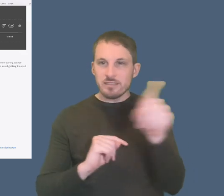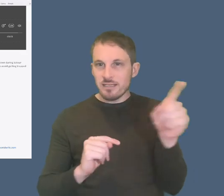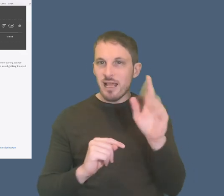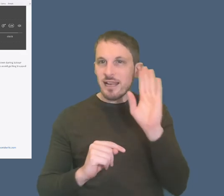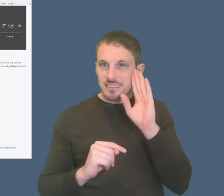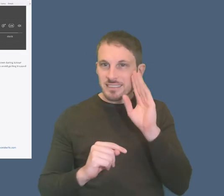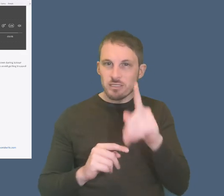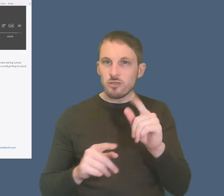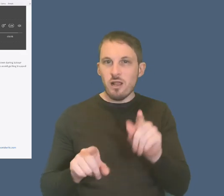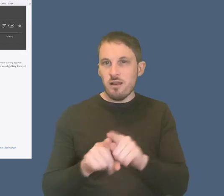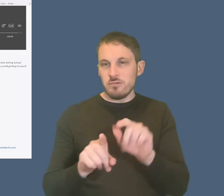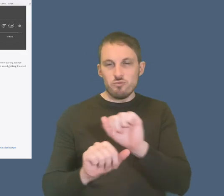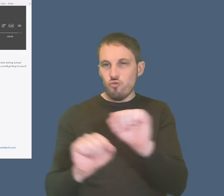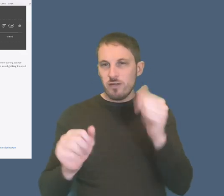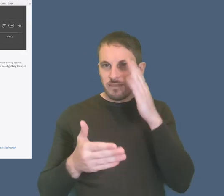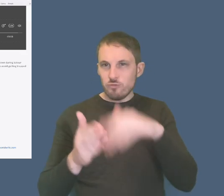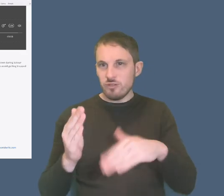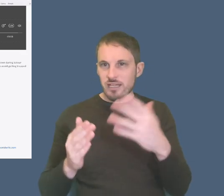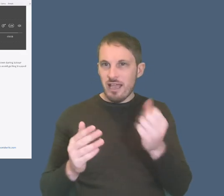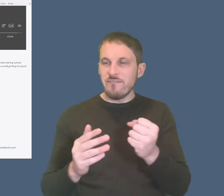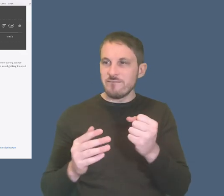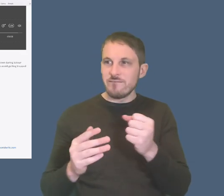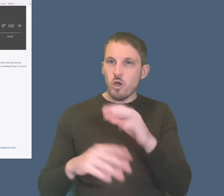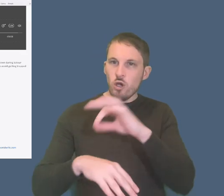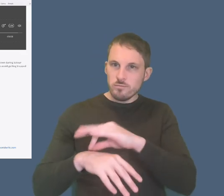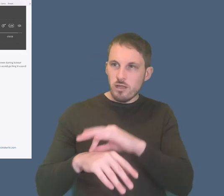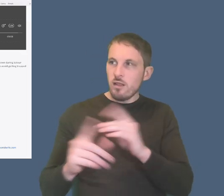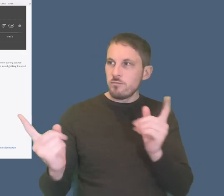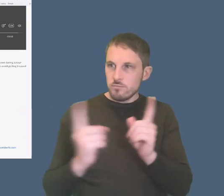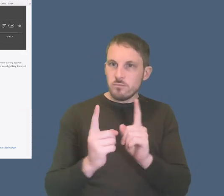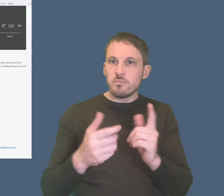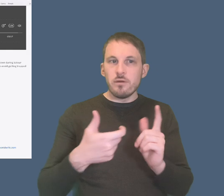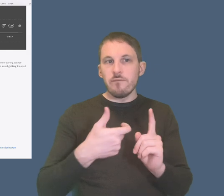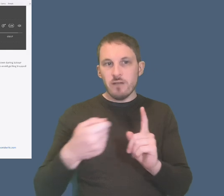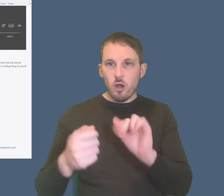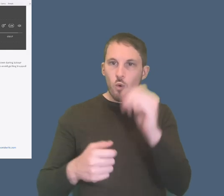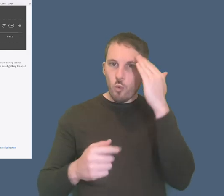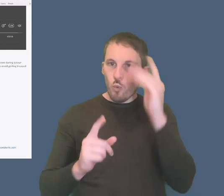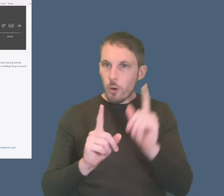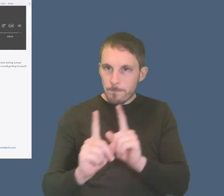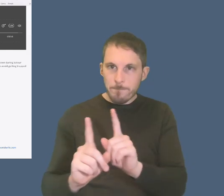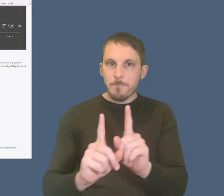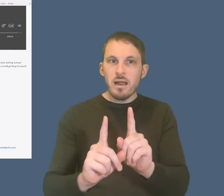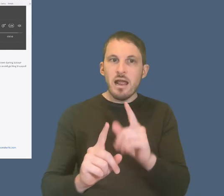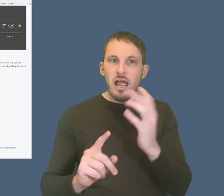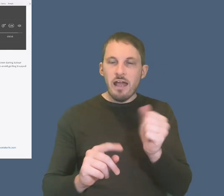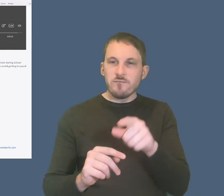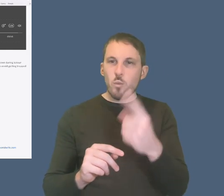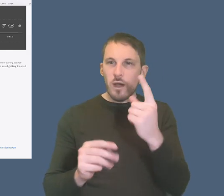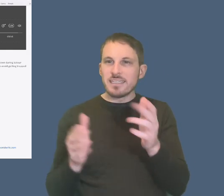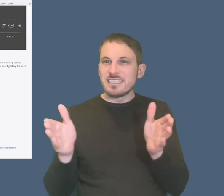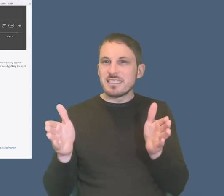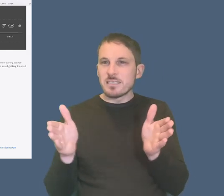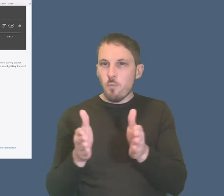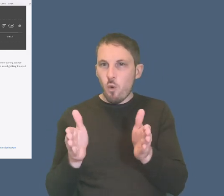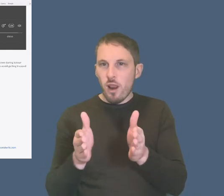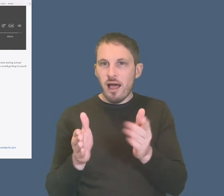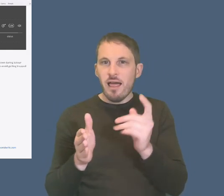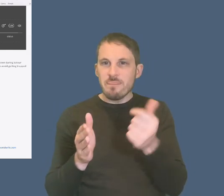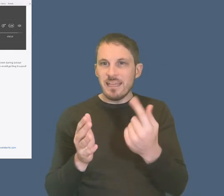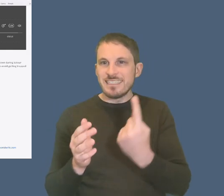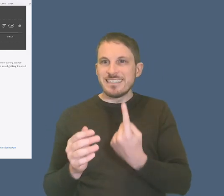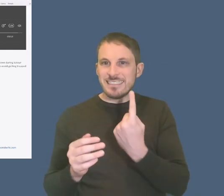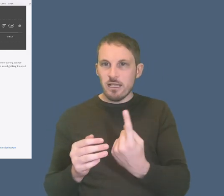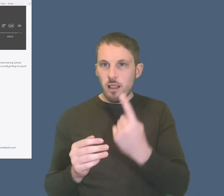listening, this will be your experience. You'll be welcomed into your room and there will be a smaller than single bed positioned in a